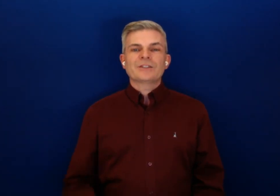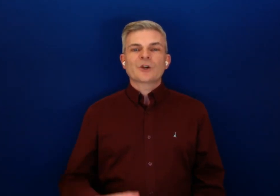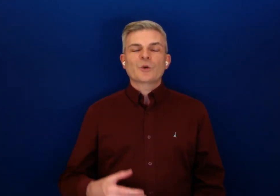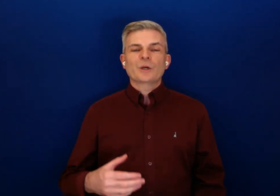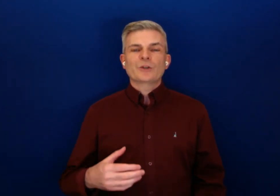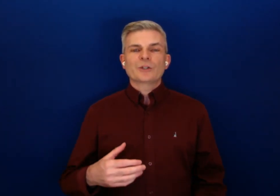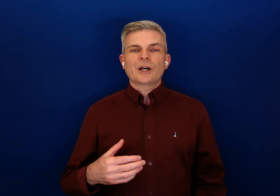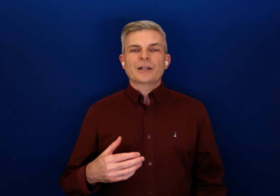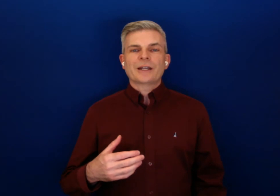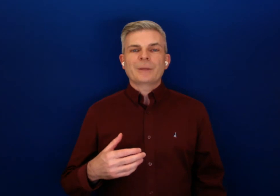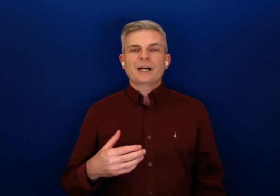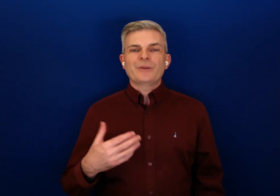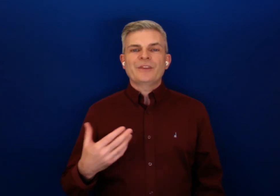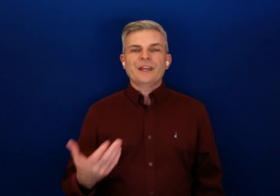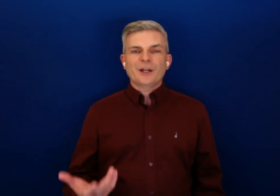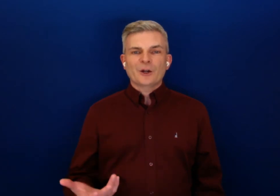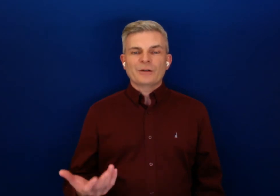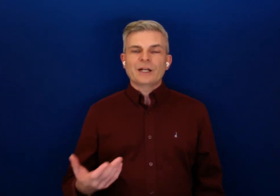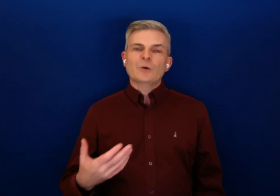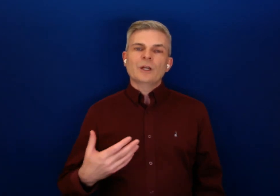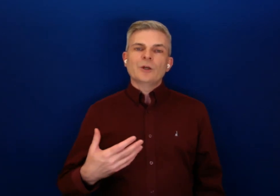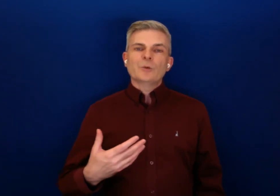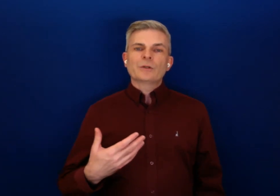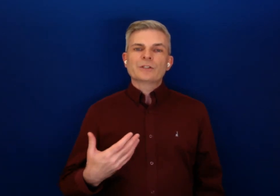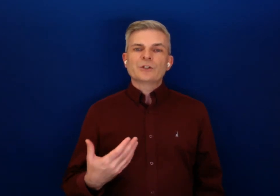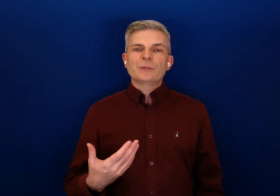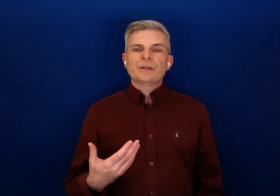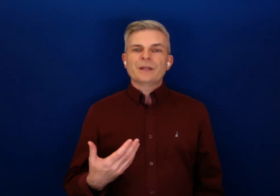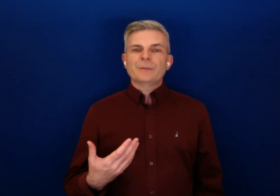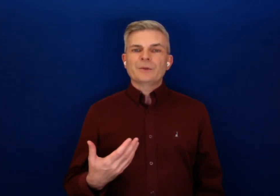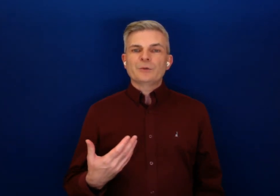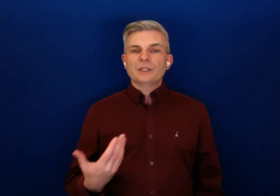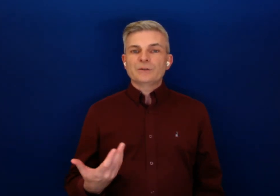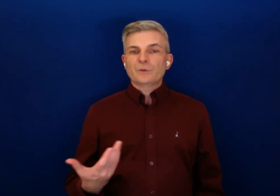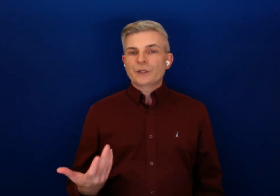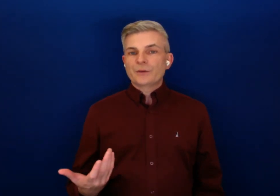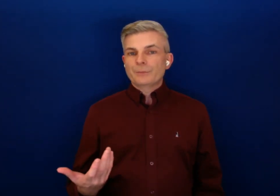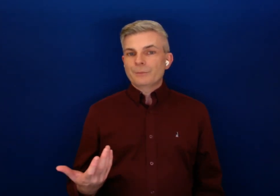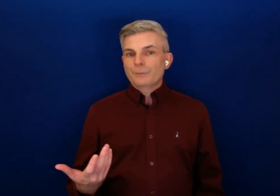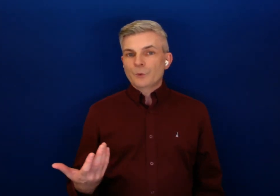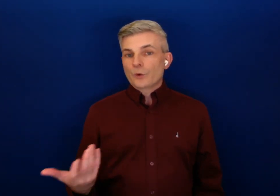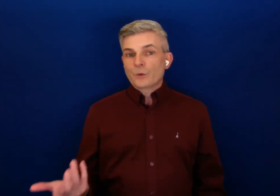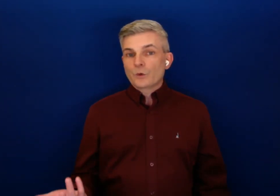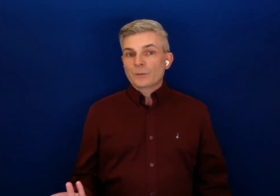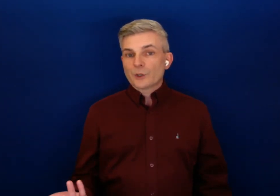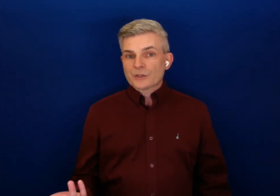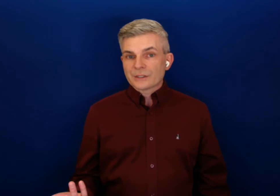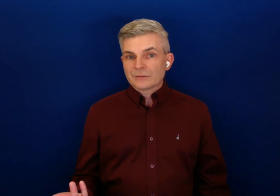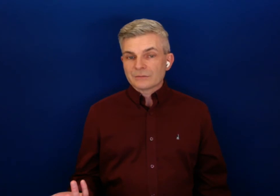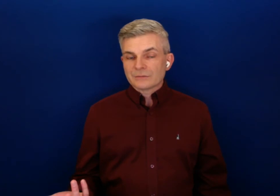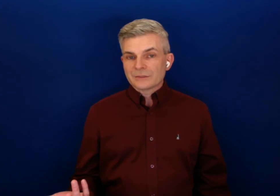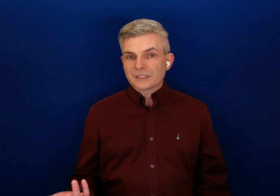So when you're talking about their, now we're assuming that you live with more than one person, let's